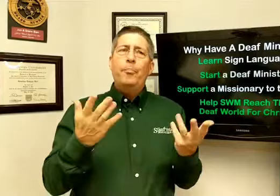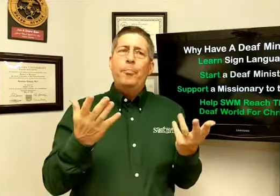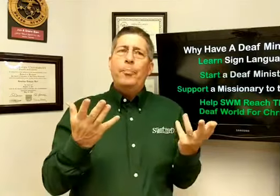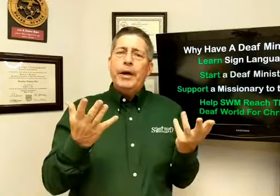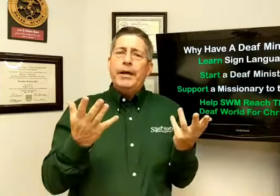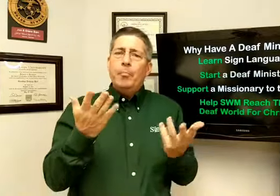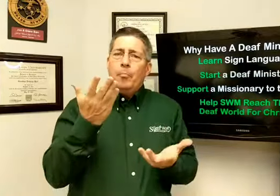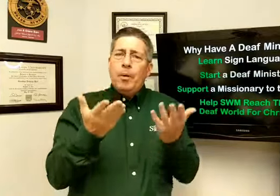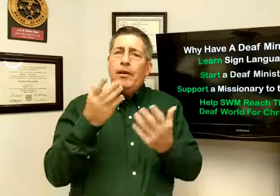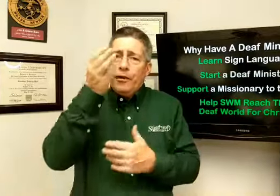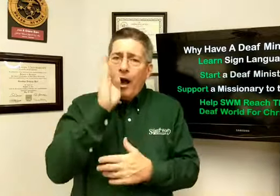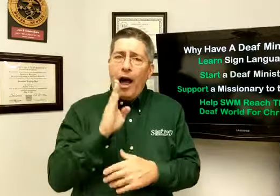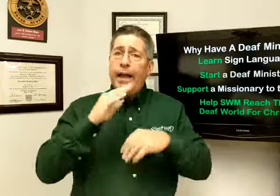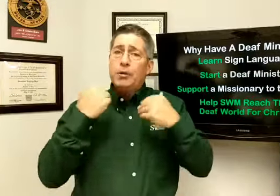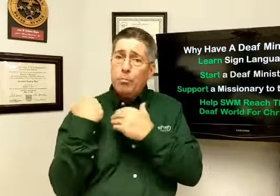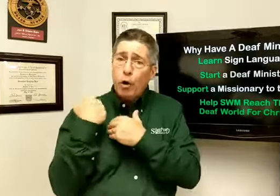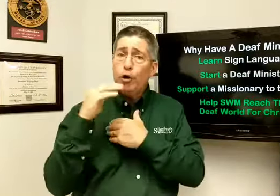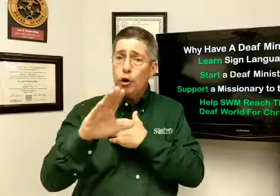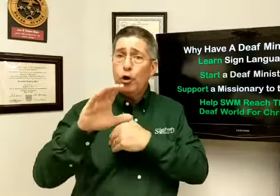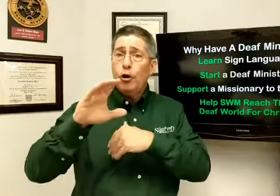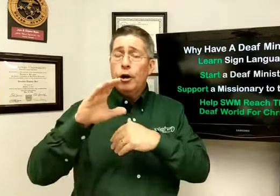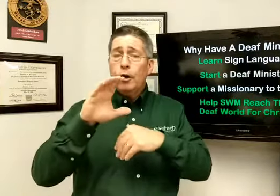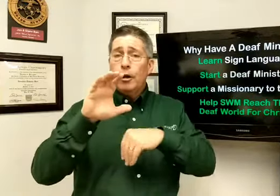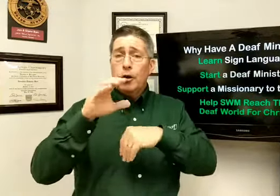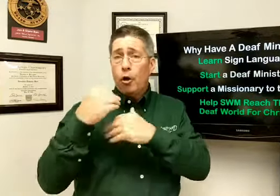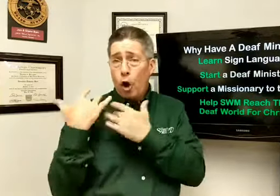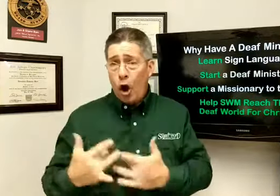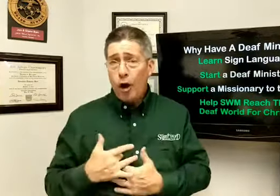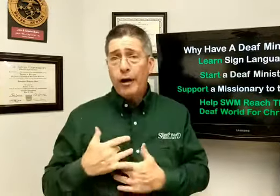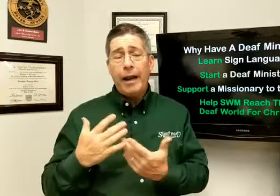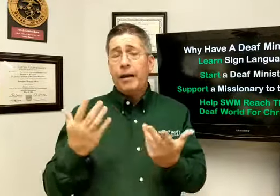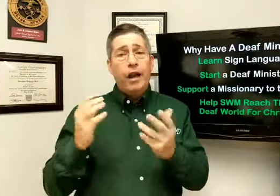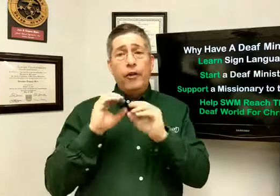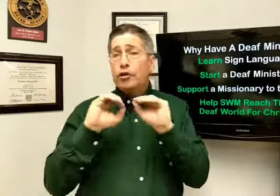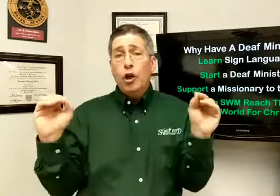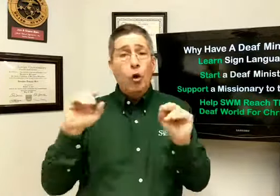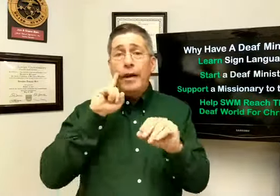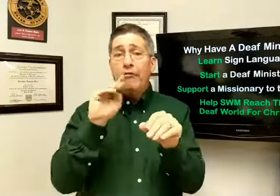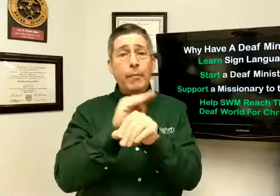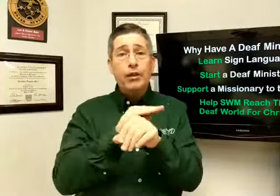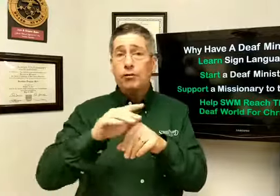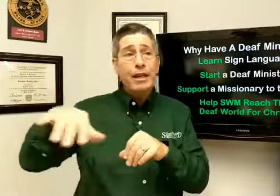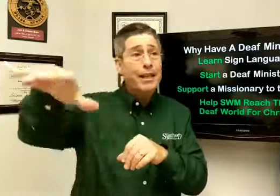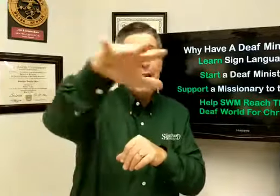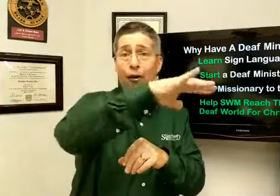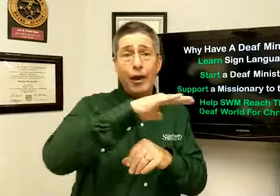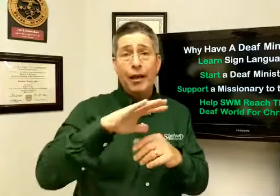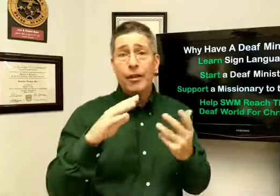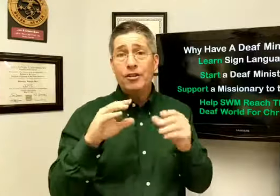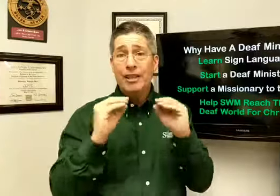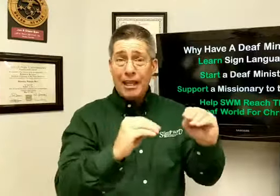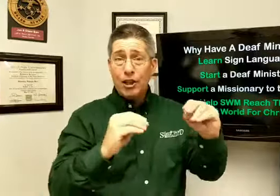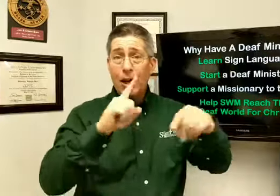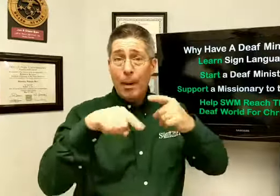But if God has burdened your heart and there's no deaf ministry in the area that's teaching about